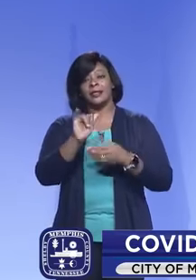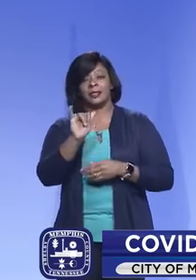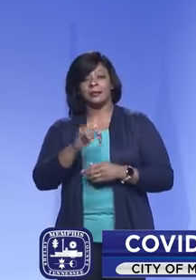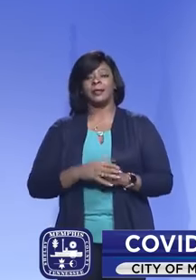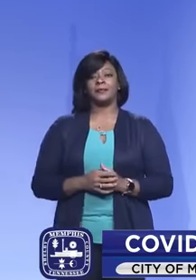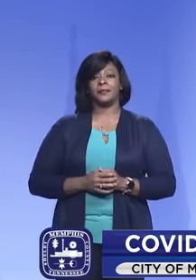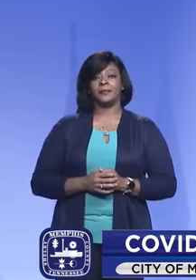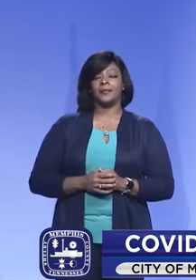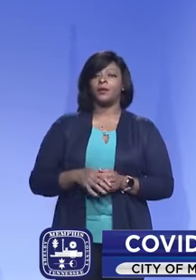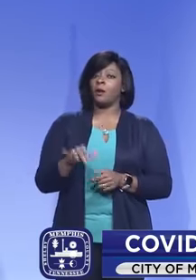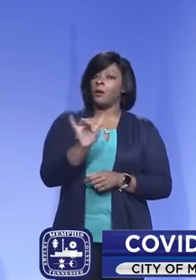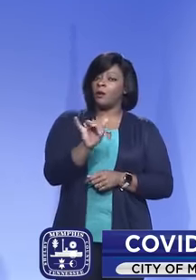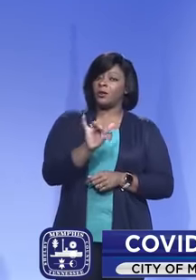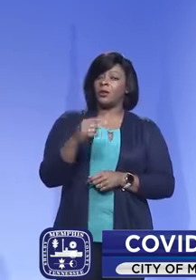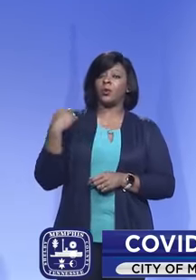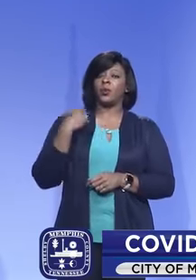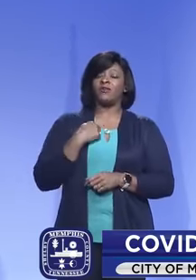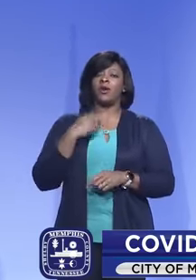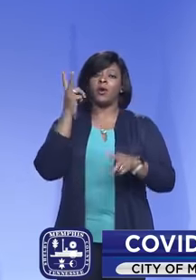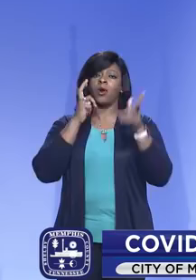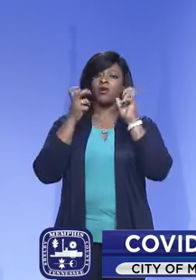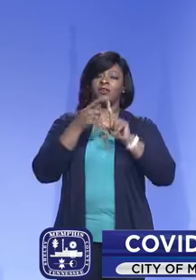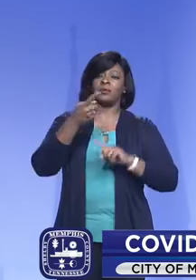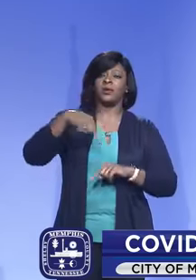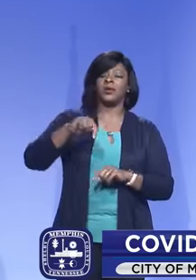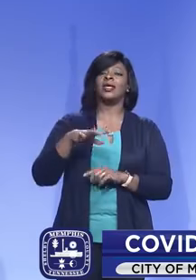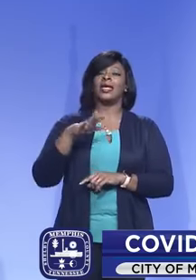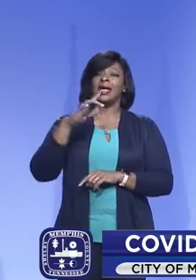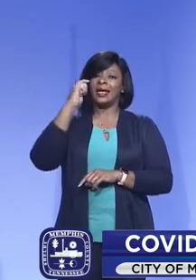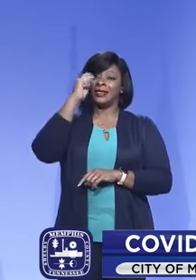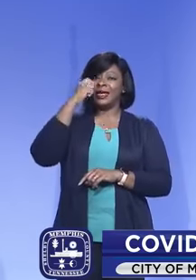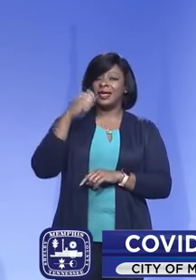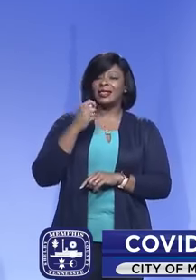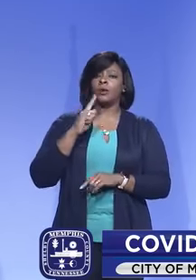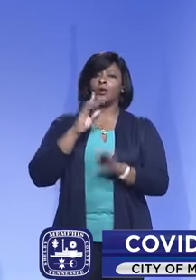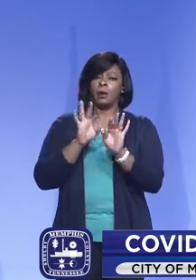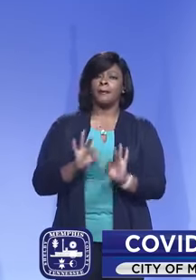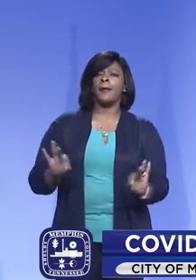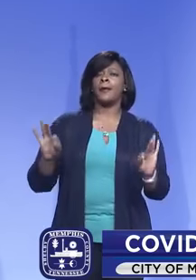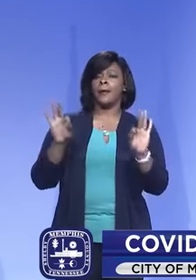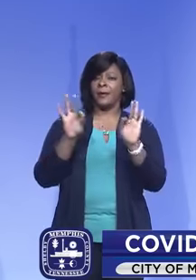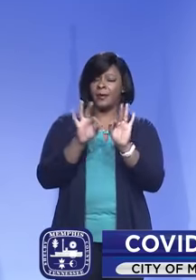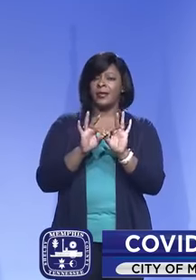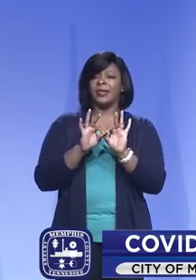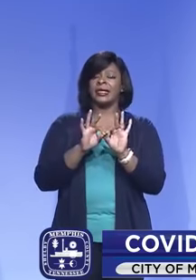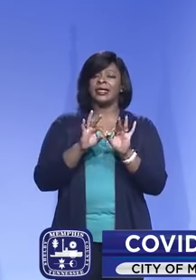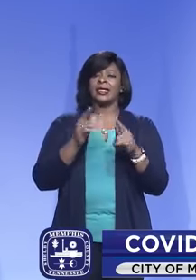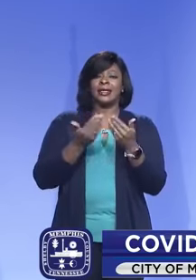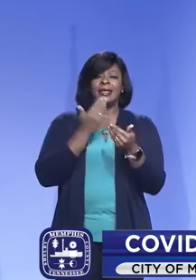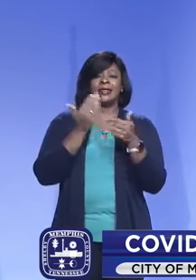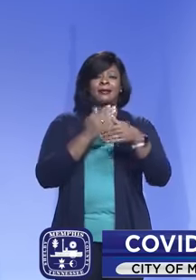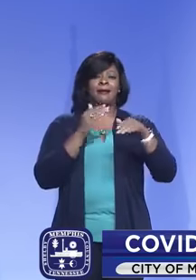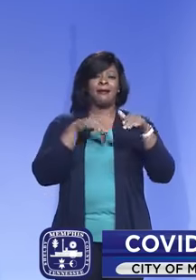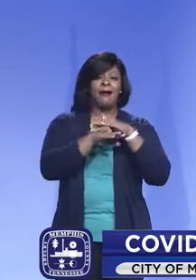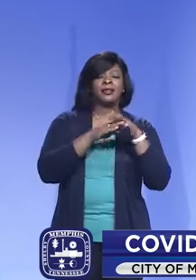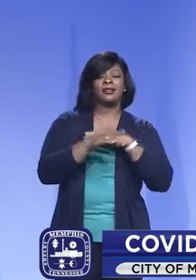resources. Also, we have heard from you that testing is important and ease of access for